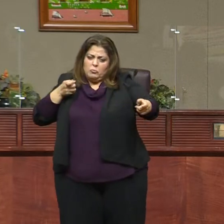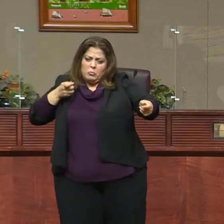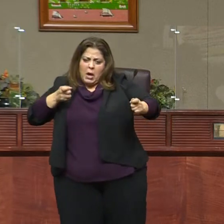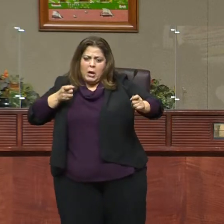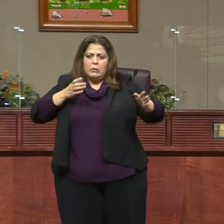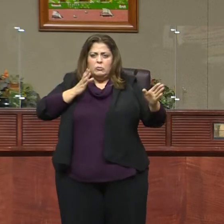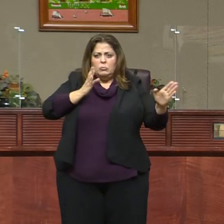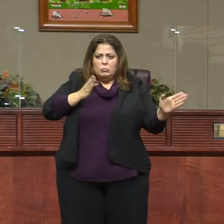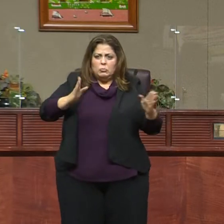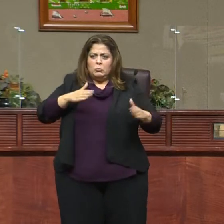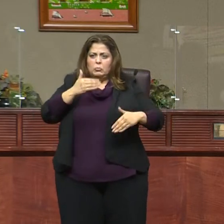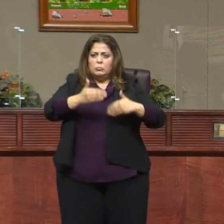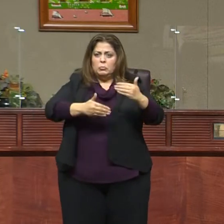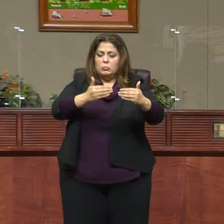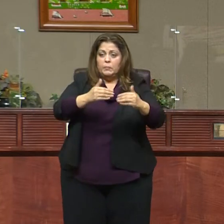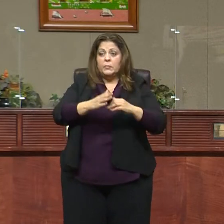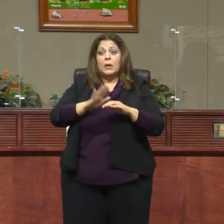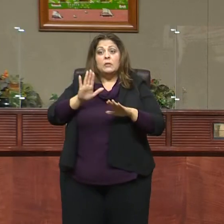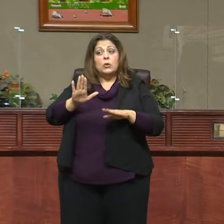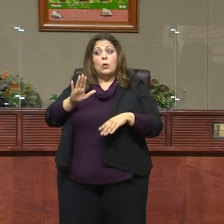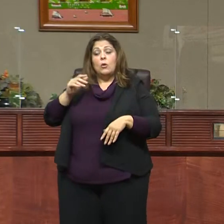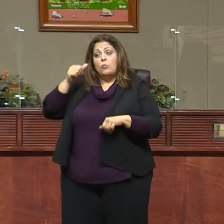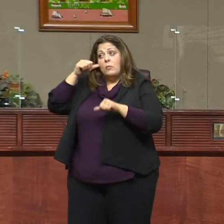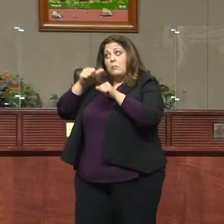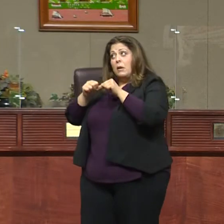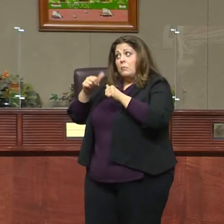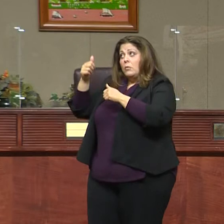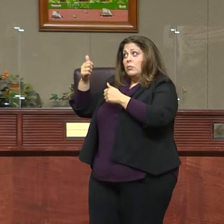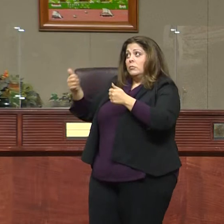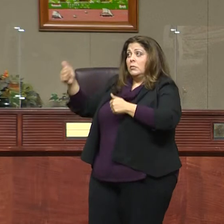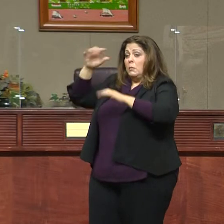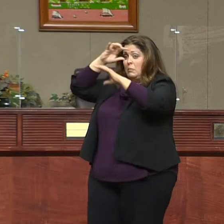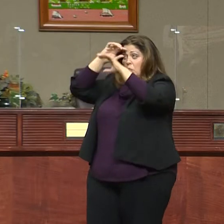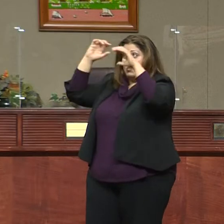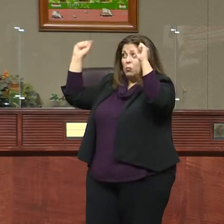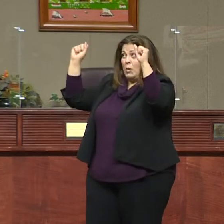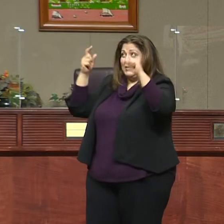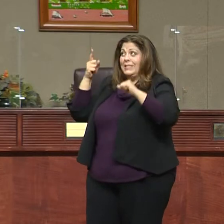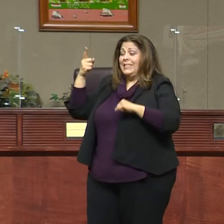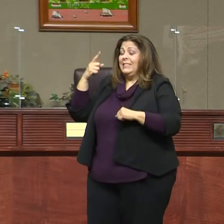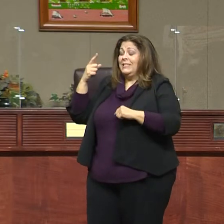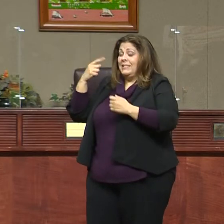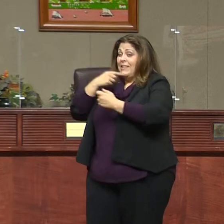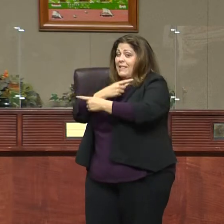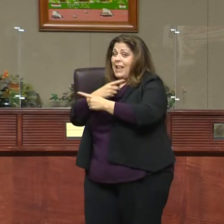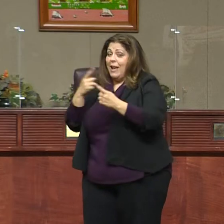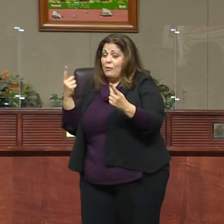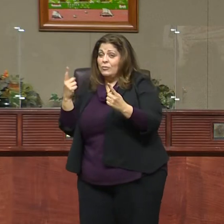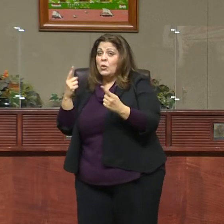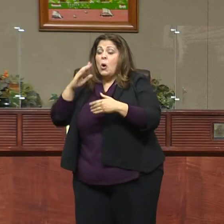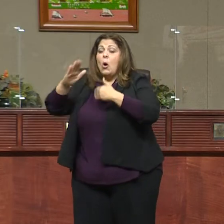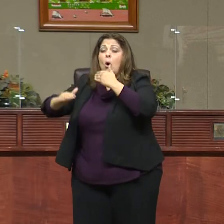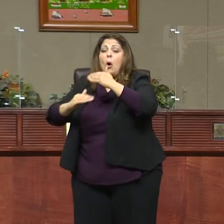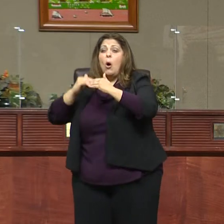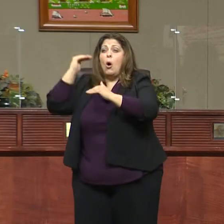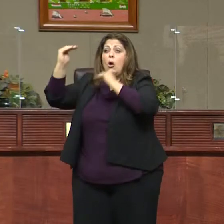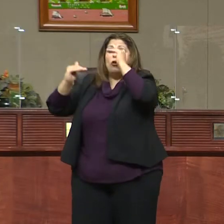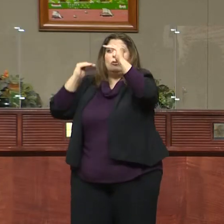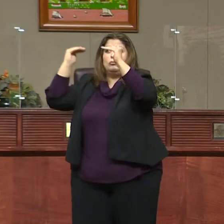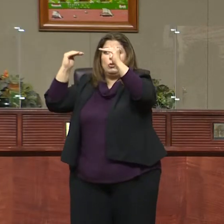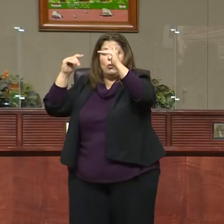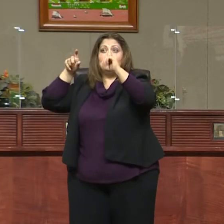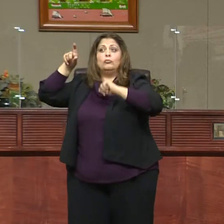Again, the president has said that he wants all adult Americans, as of today, to have access. So that means providing the